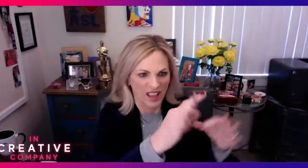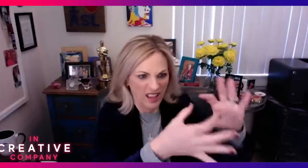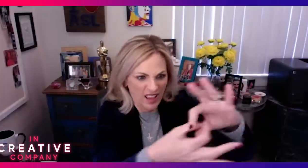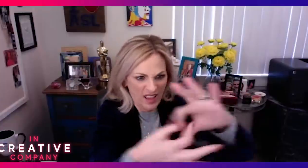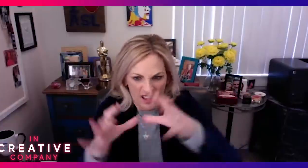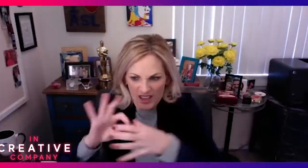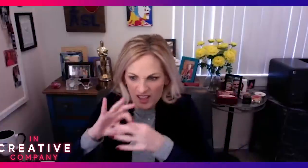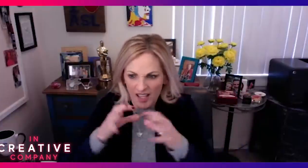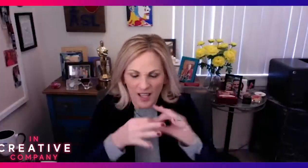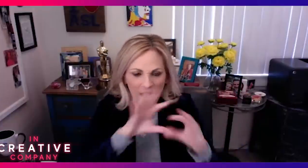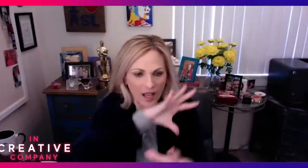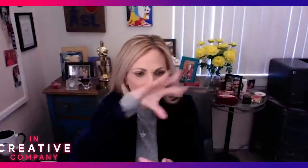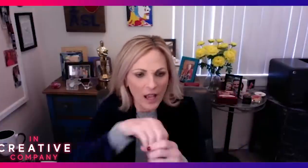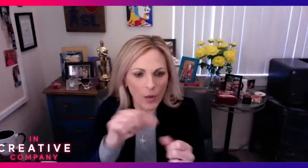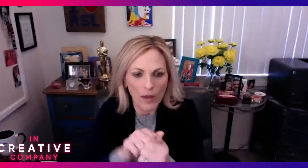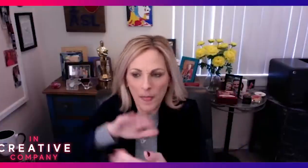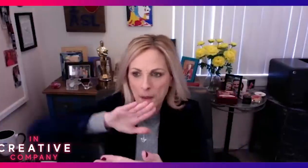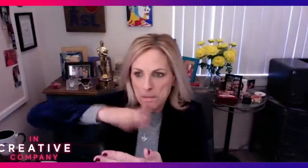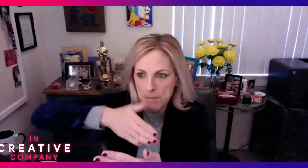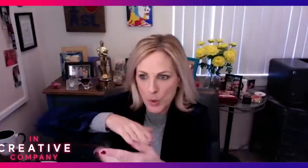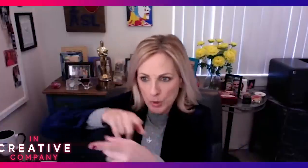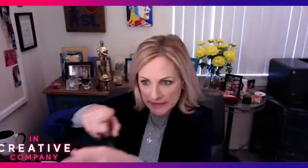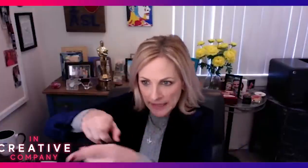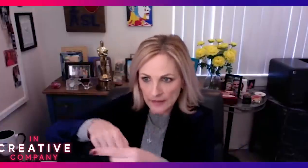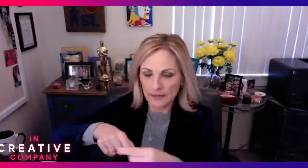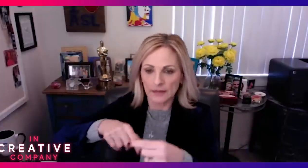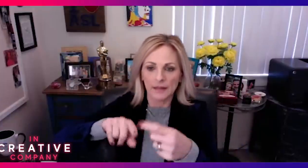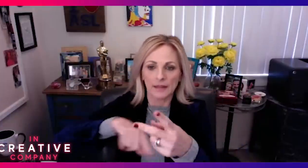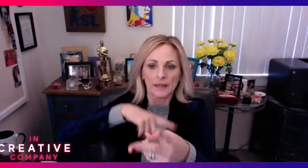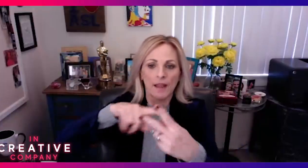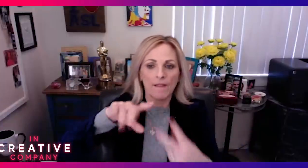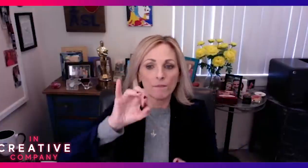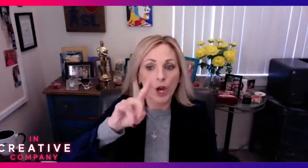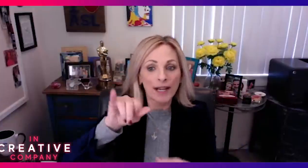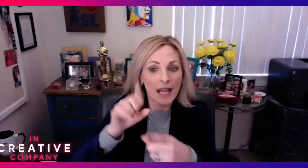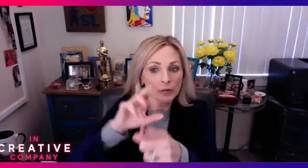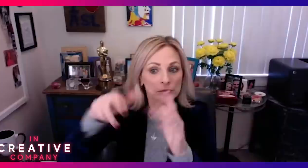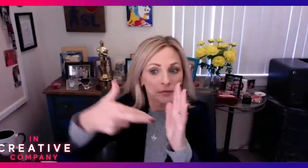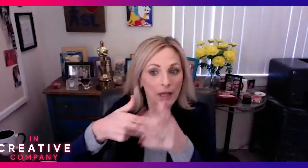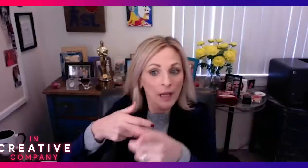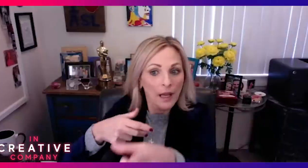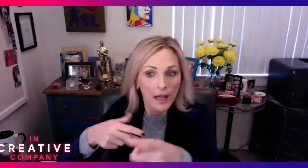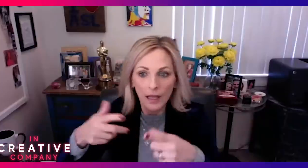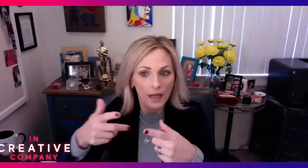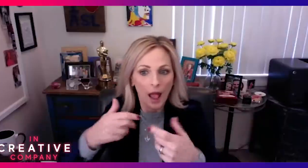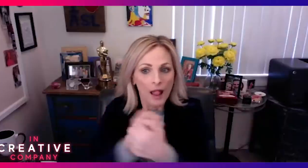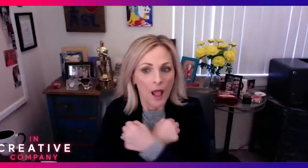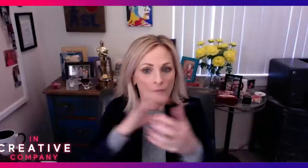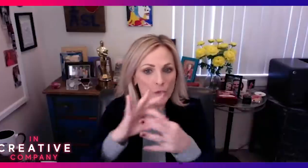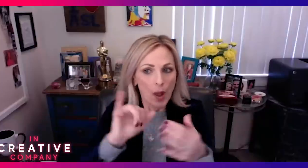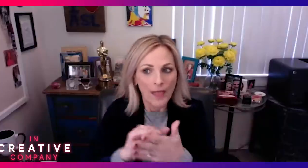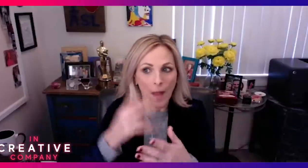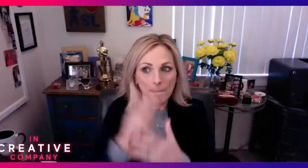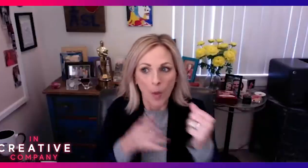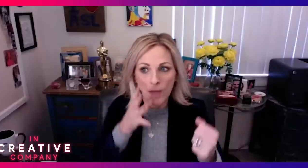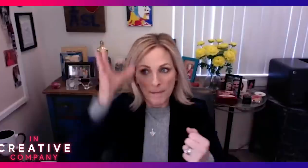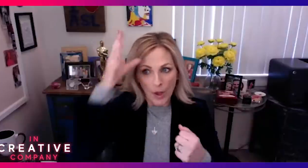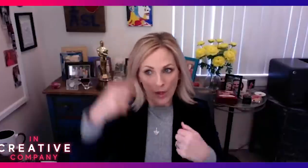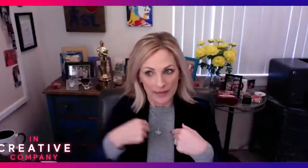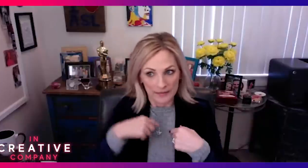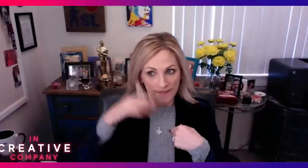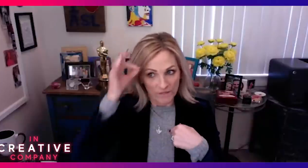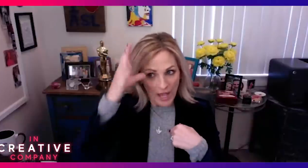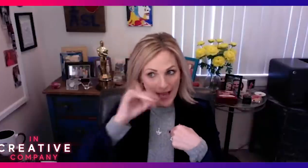was amazing because there was so much interconnectivity with music and Ferdia's love